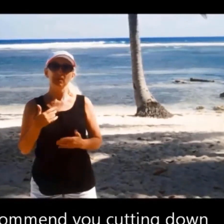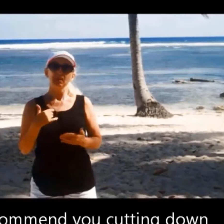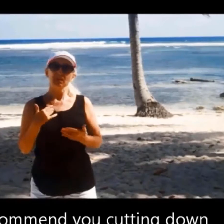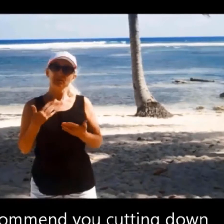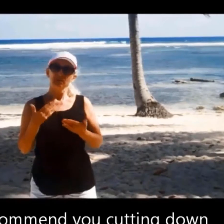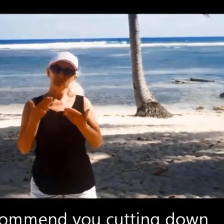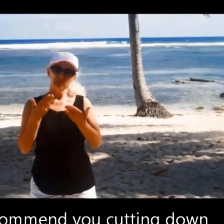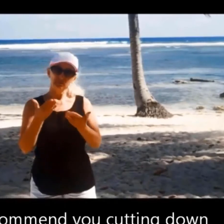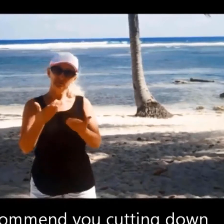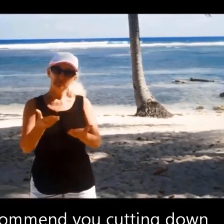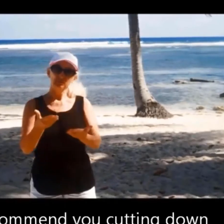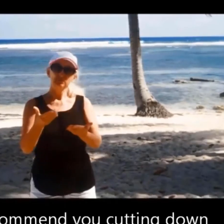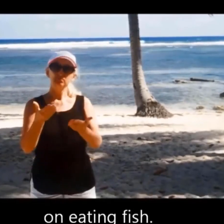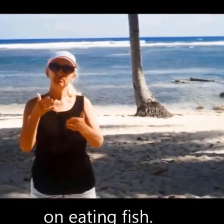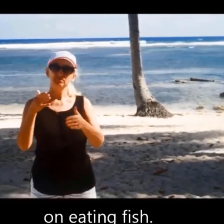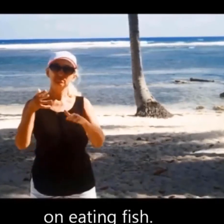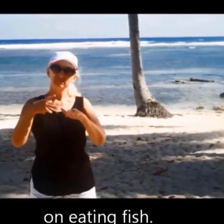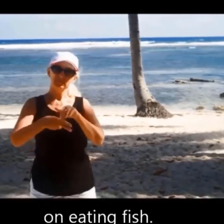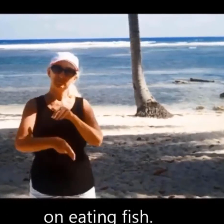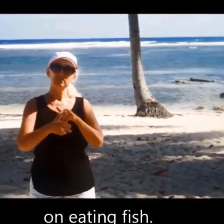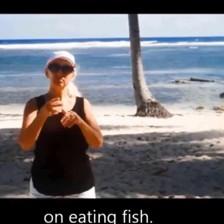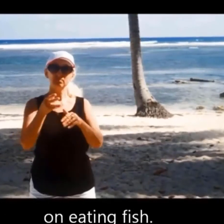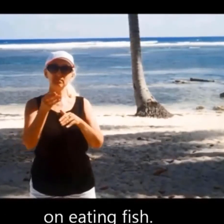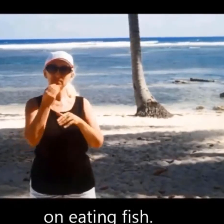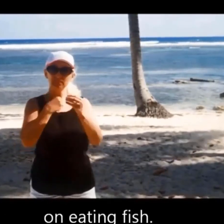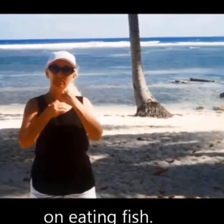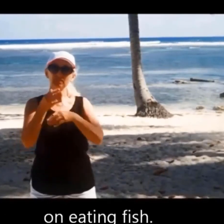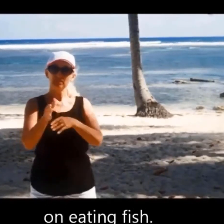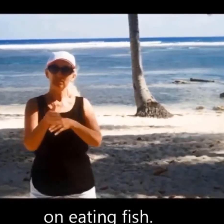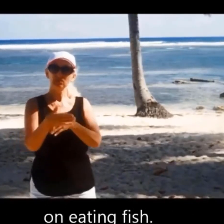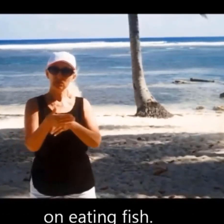anymore. I recommend you cut down on eating fish.